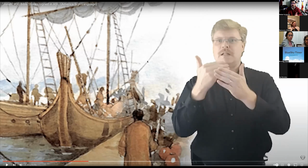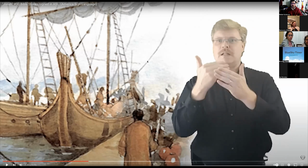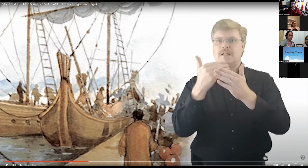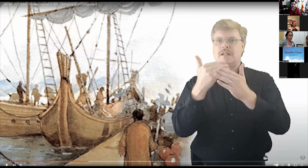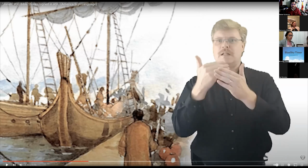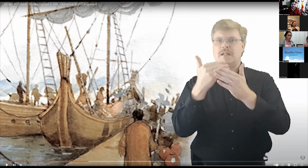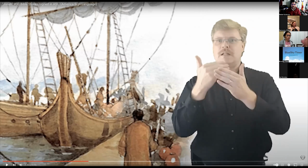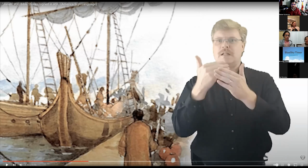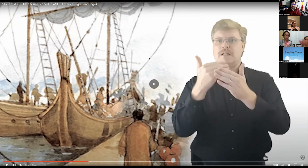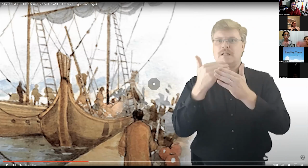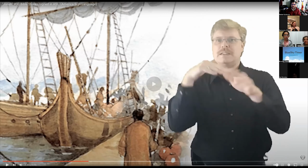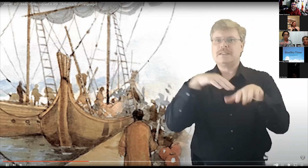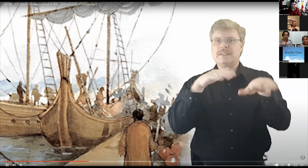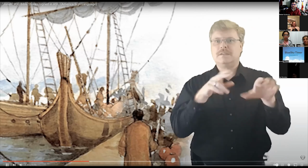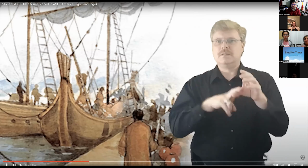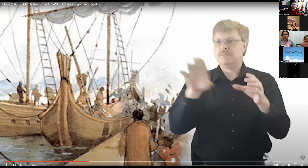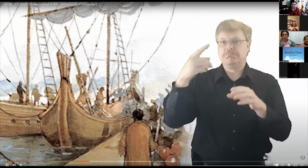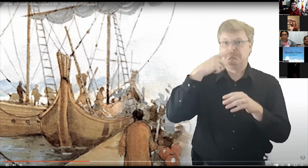the vote and